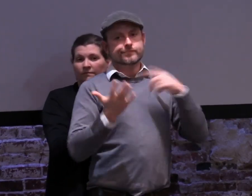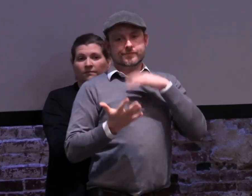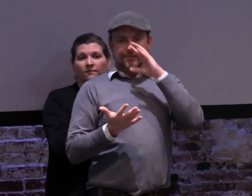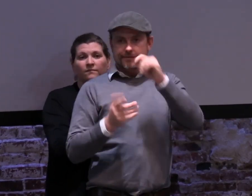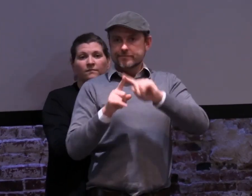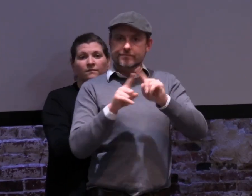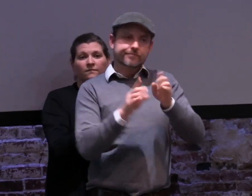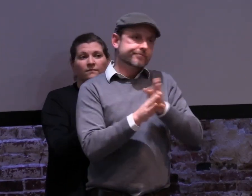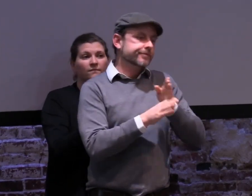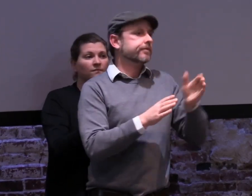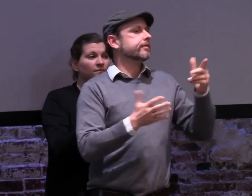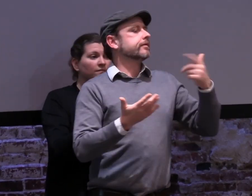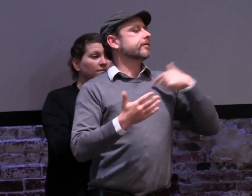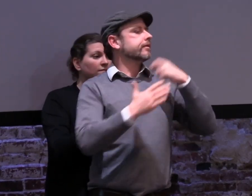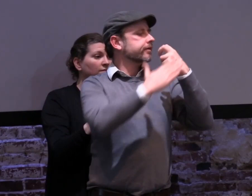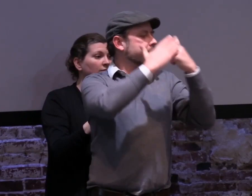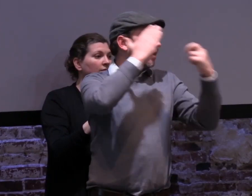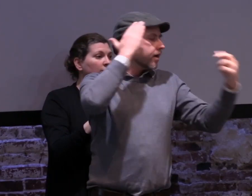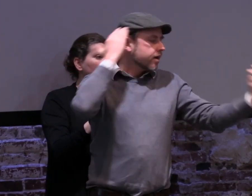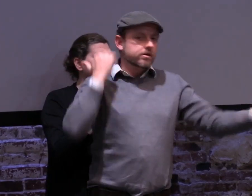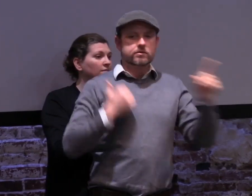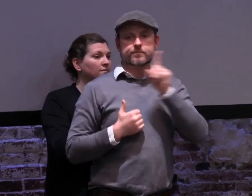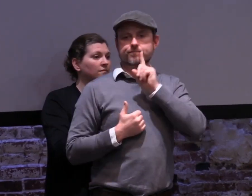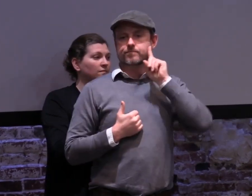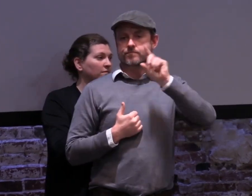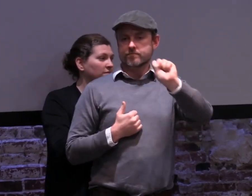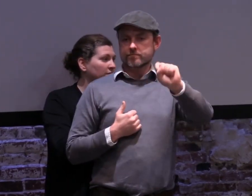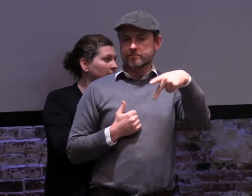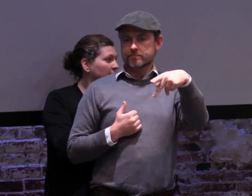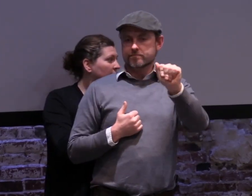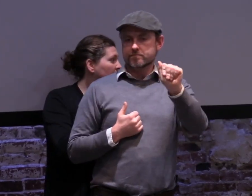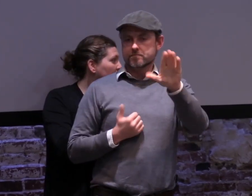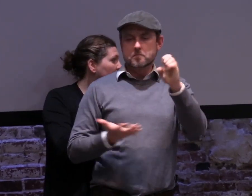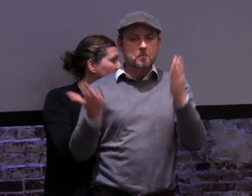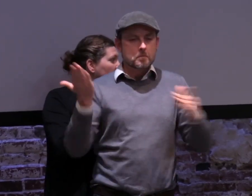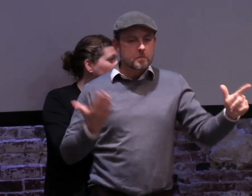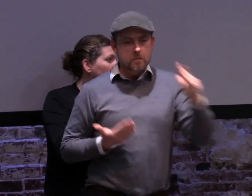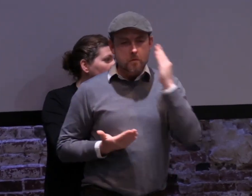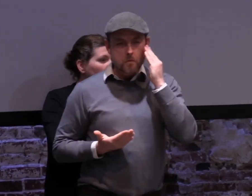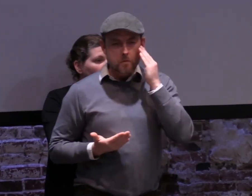different majors, but I got so involved